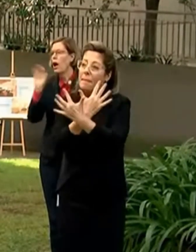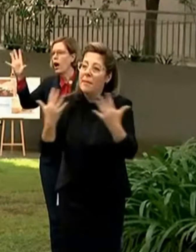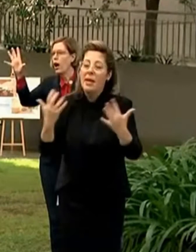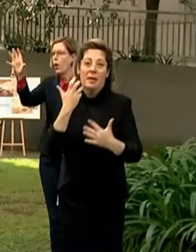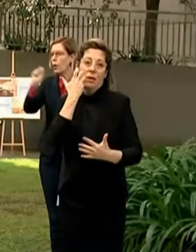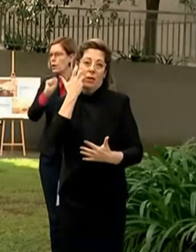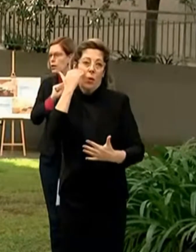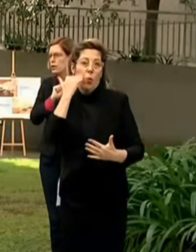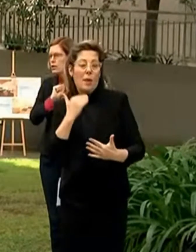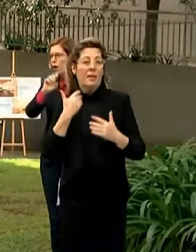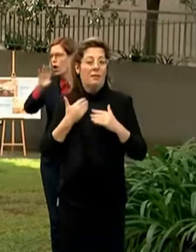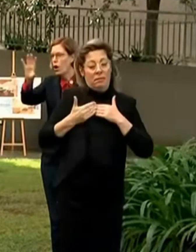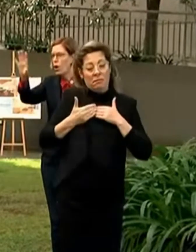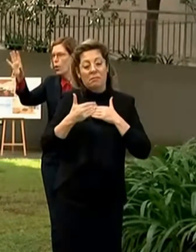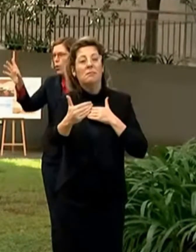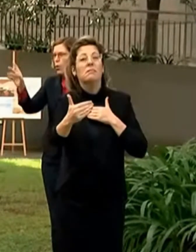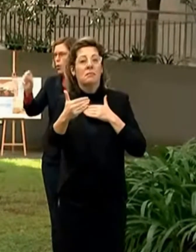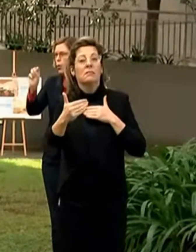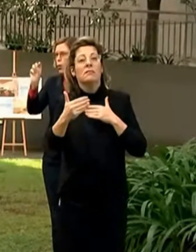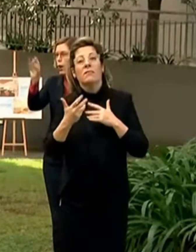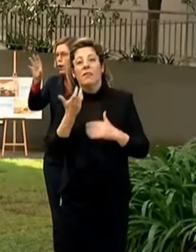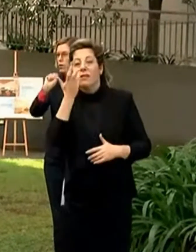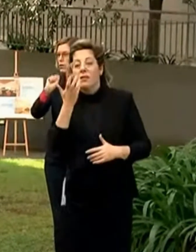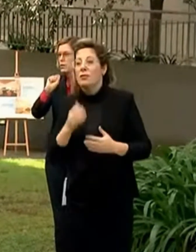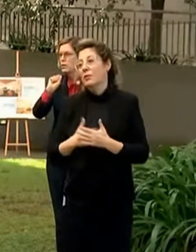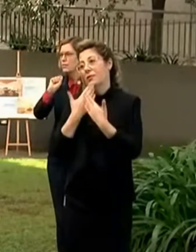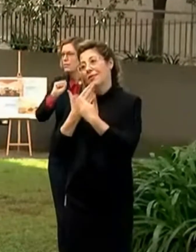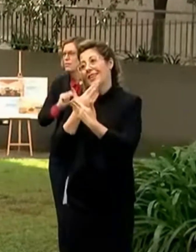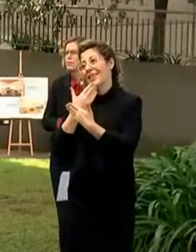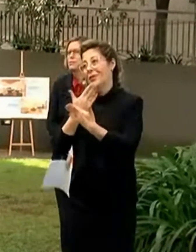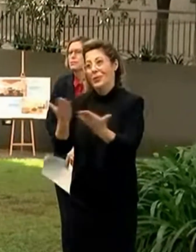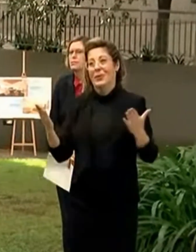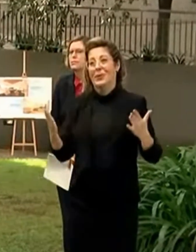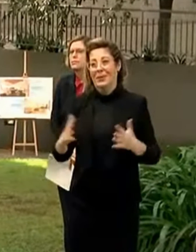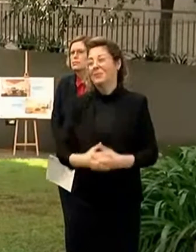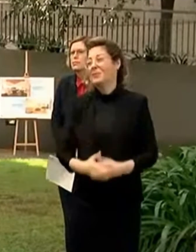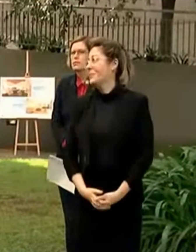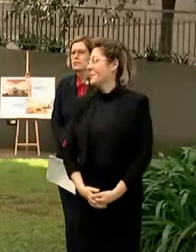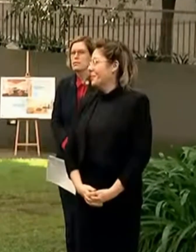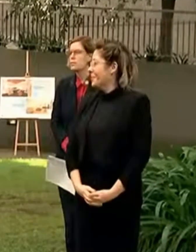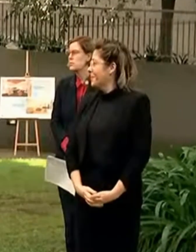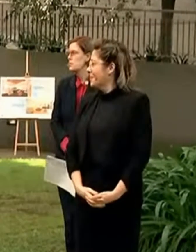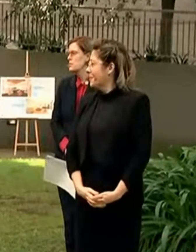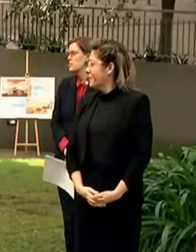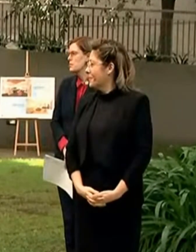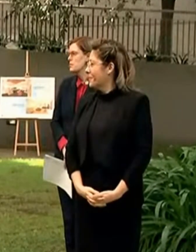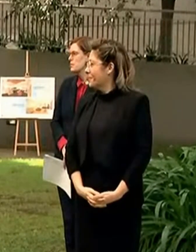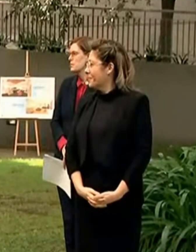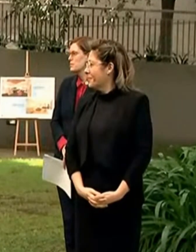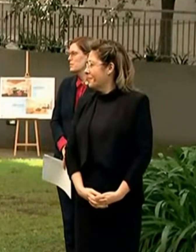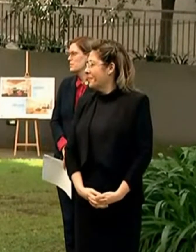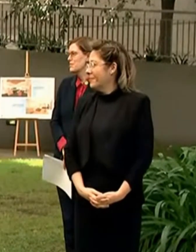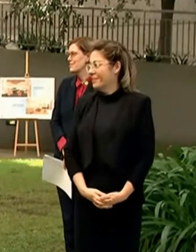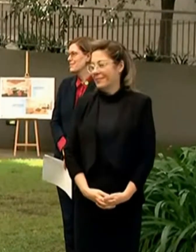people experiencing severe mental health issues. Thank you. Jen, thank you. Thank you so much. Thank you for